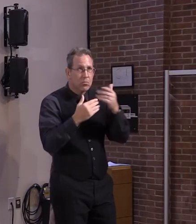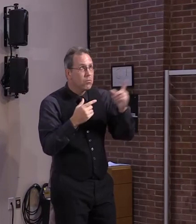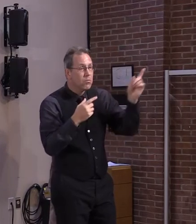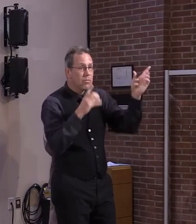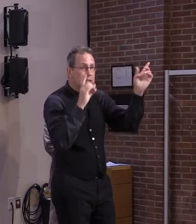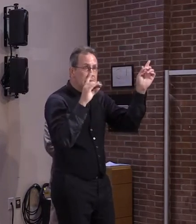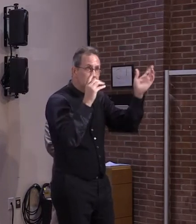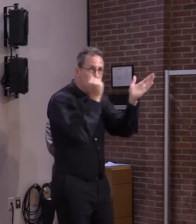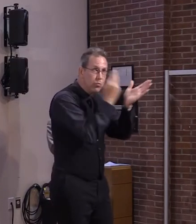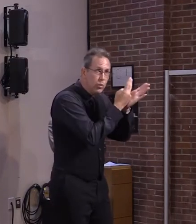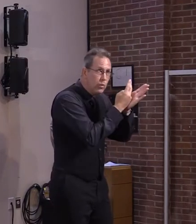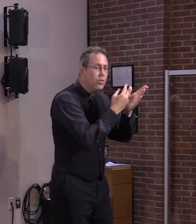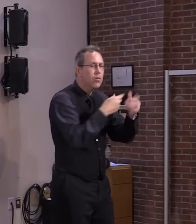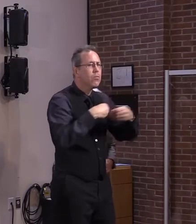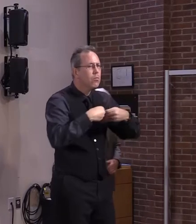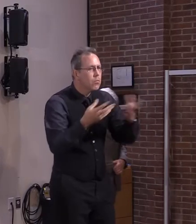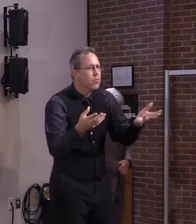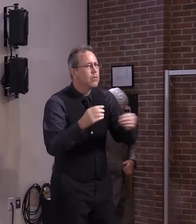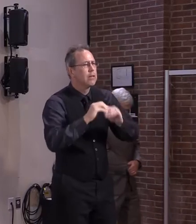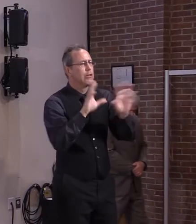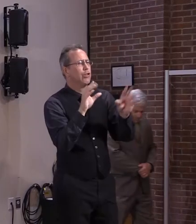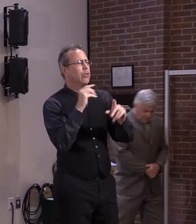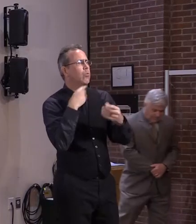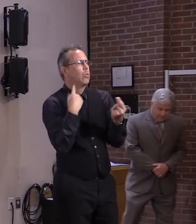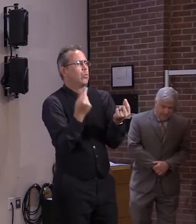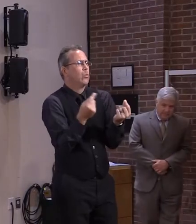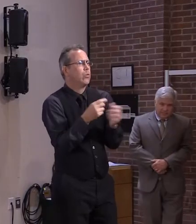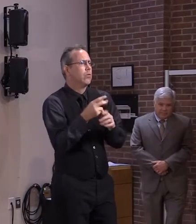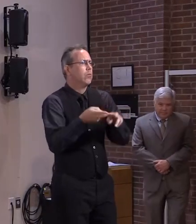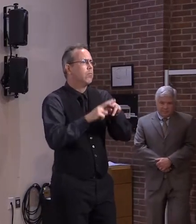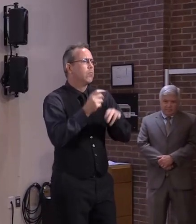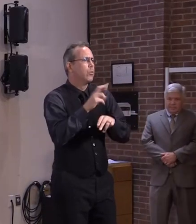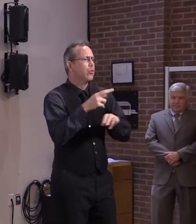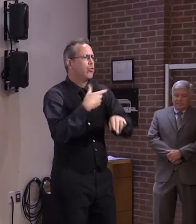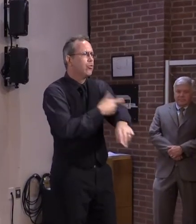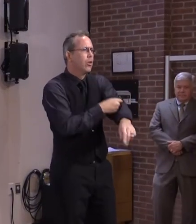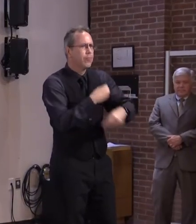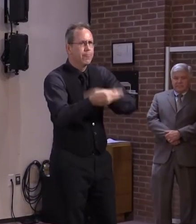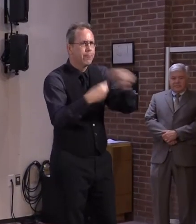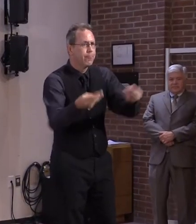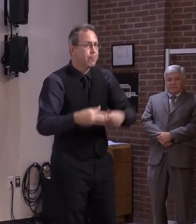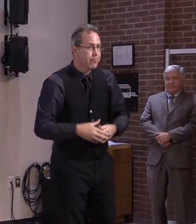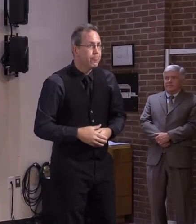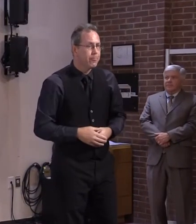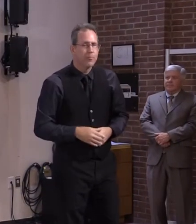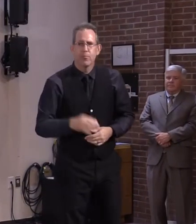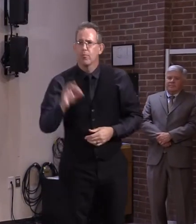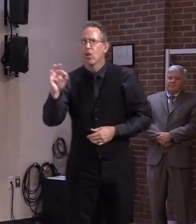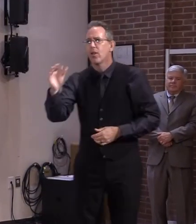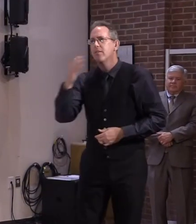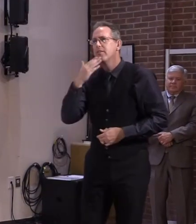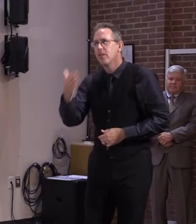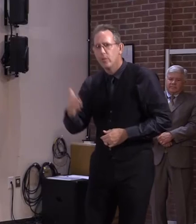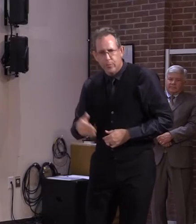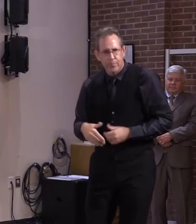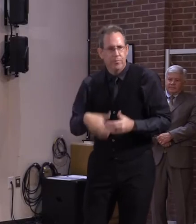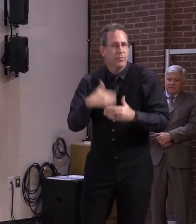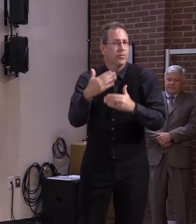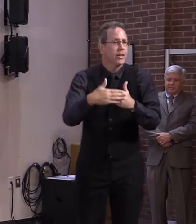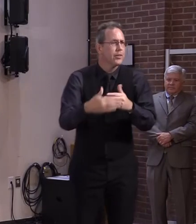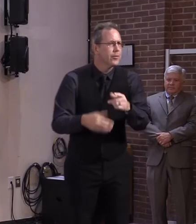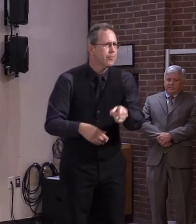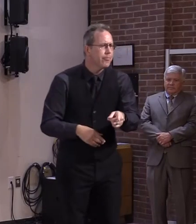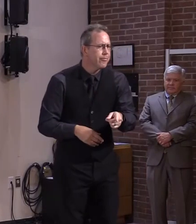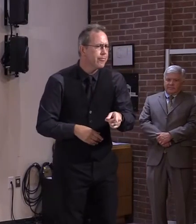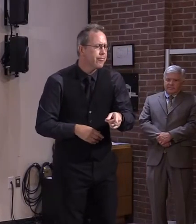Great, thank you very much. Thanks, everybody. All right, we are closing in on 2 o'clock. I still have 5 in the